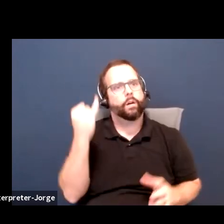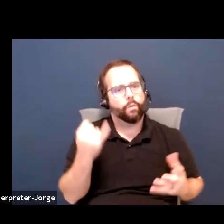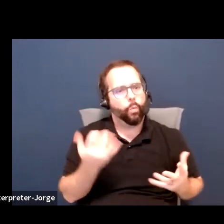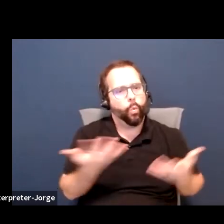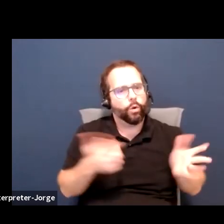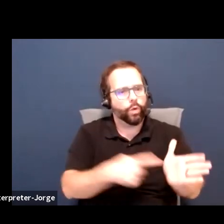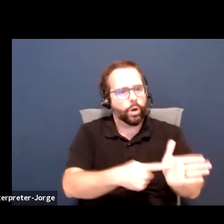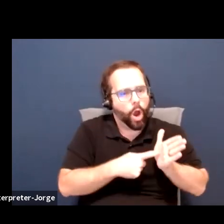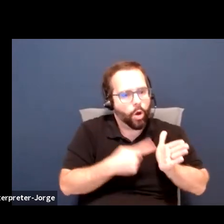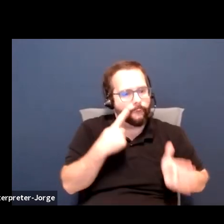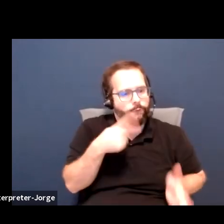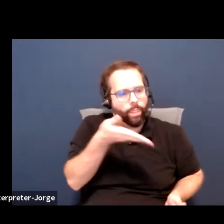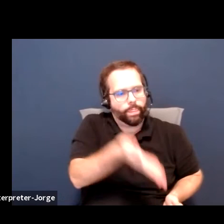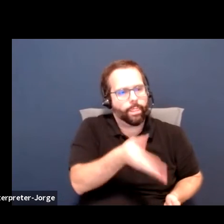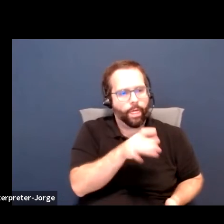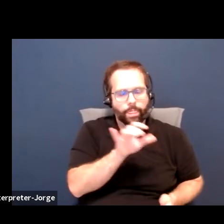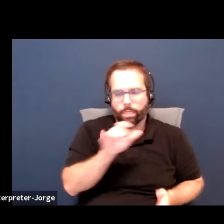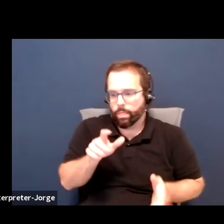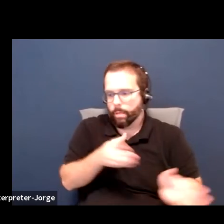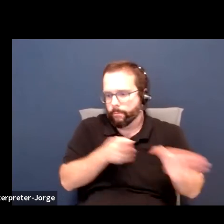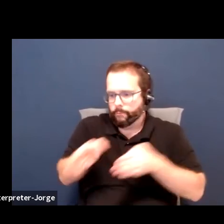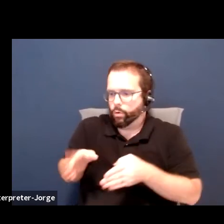get a new program up and running.